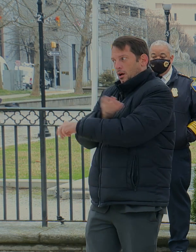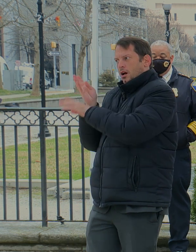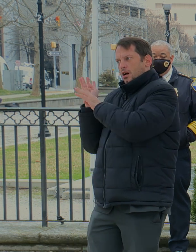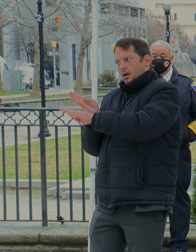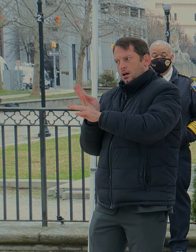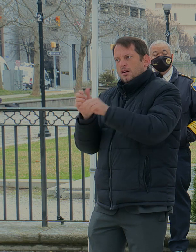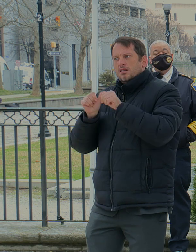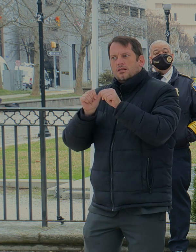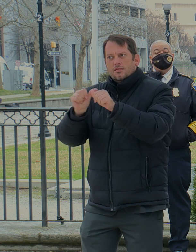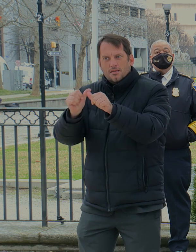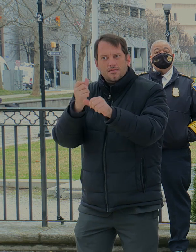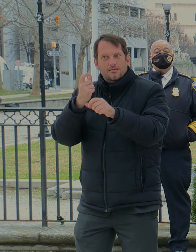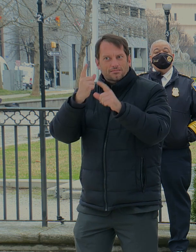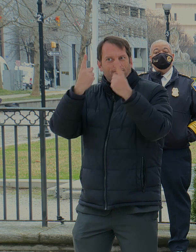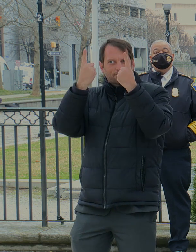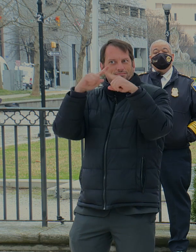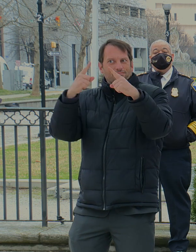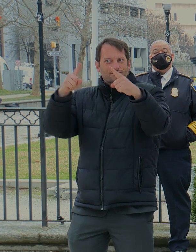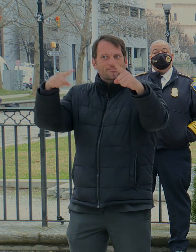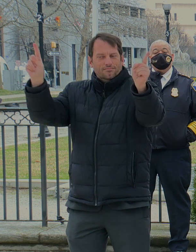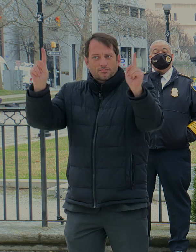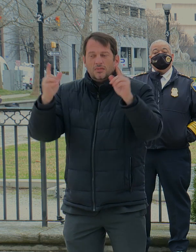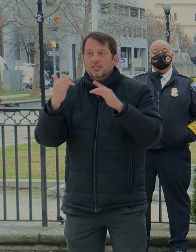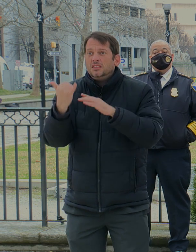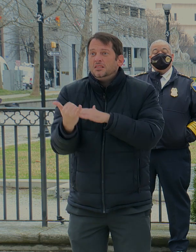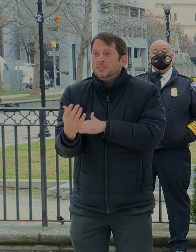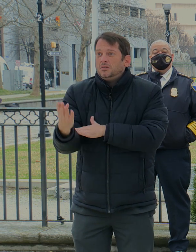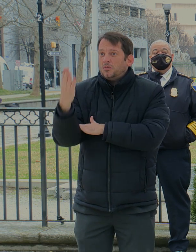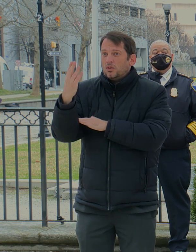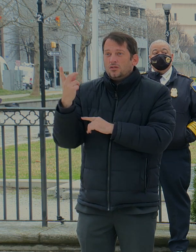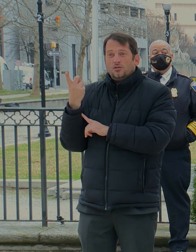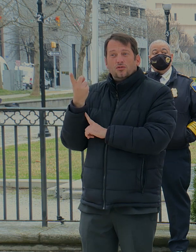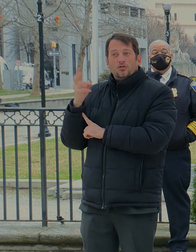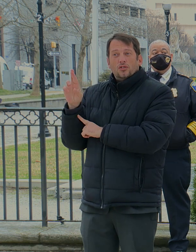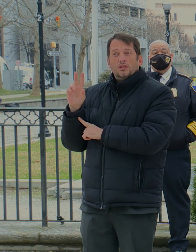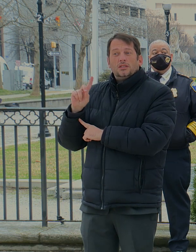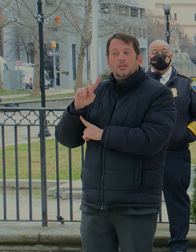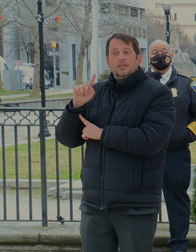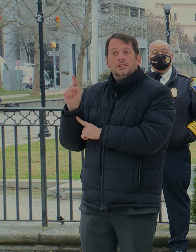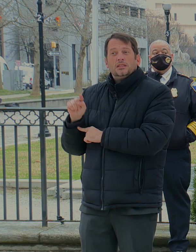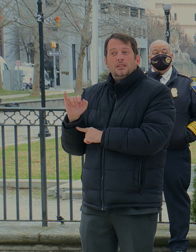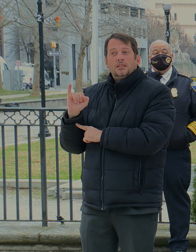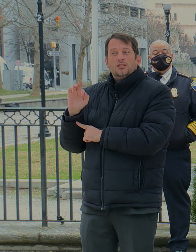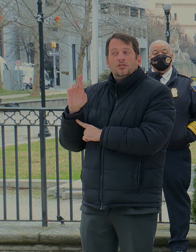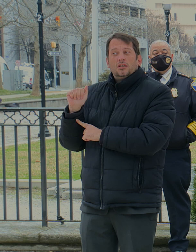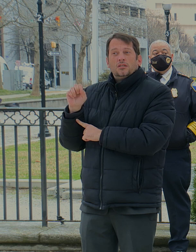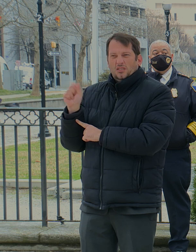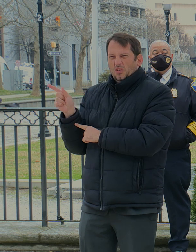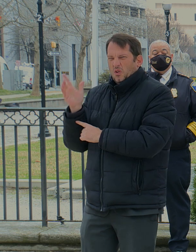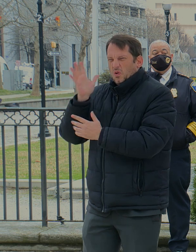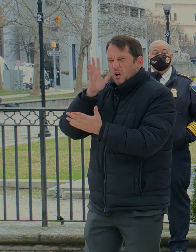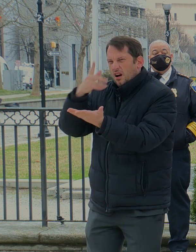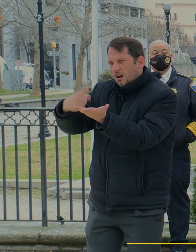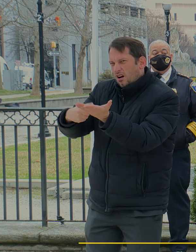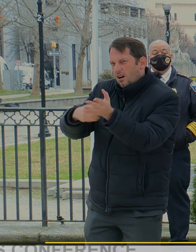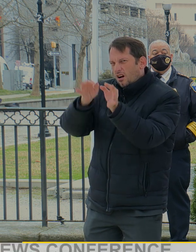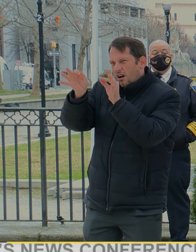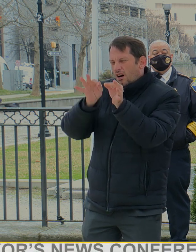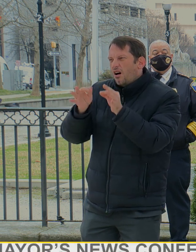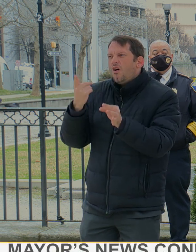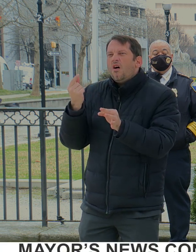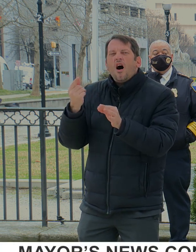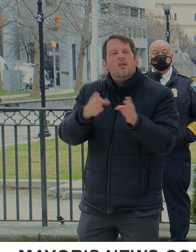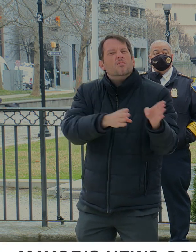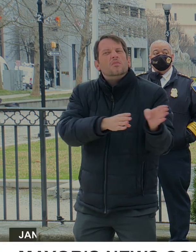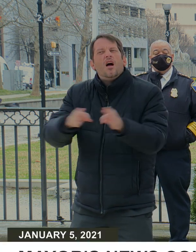City. This morning, Dr. Terraza and I will outline the COVID-19 vaccine distribution plan for